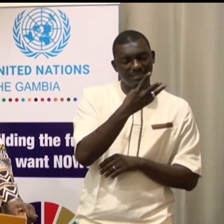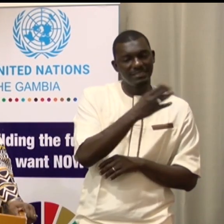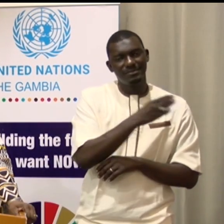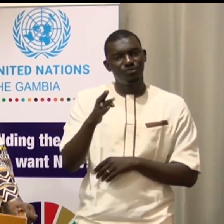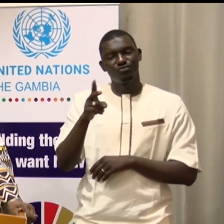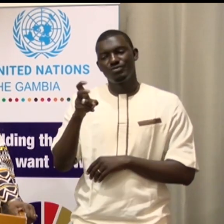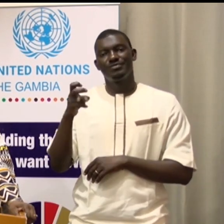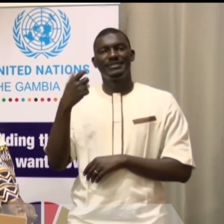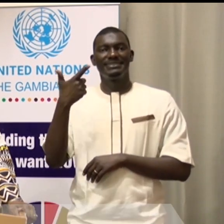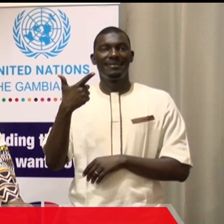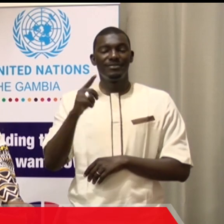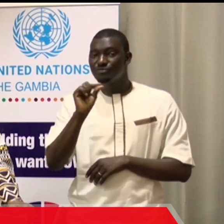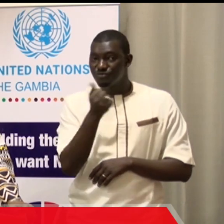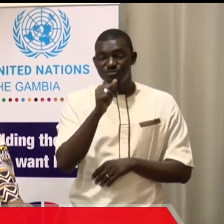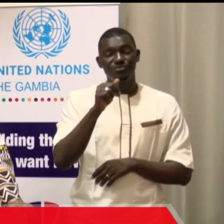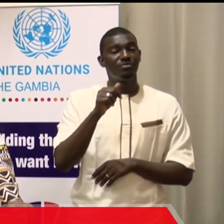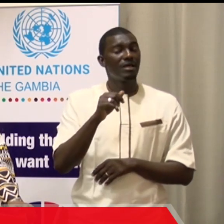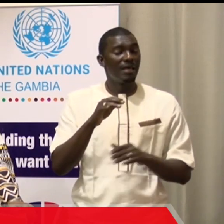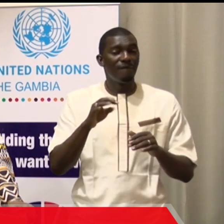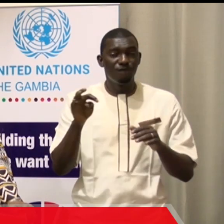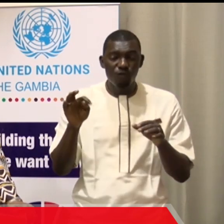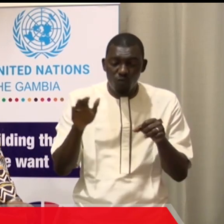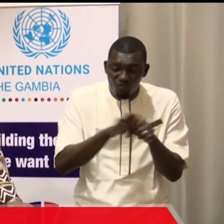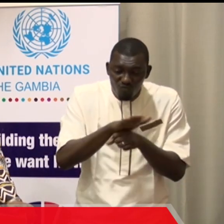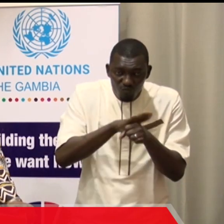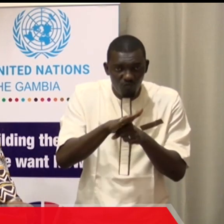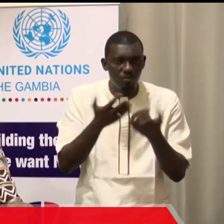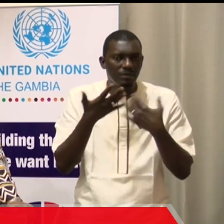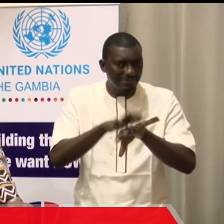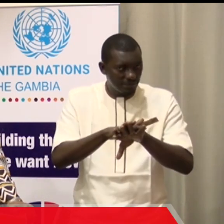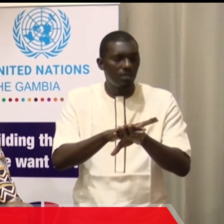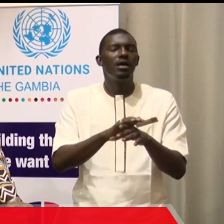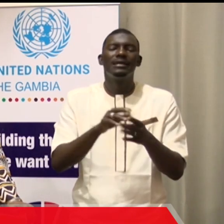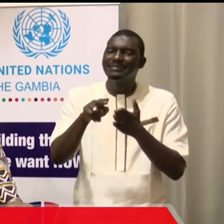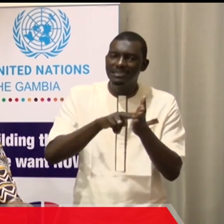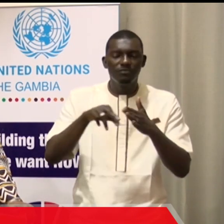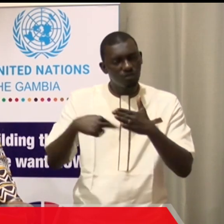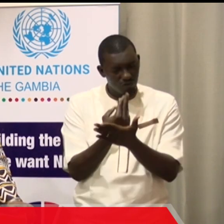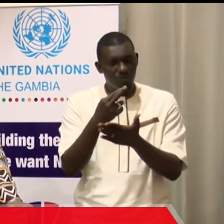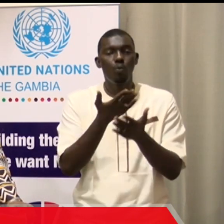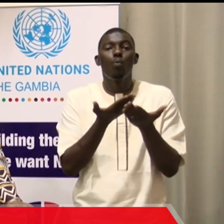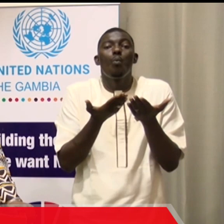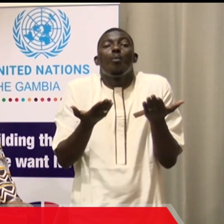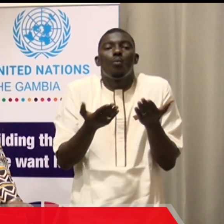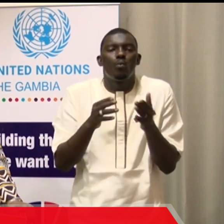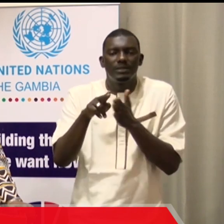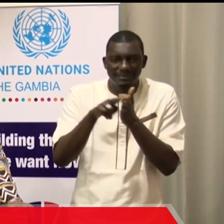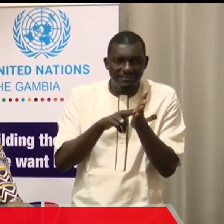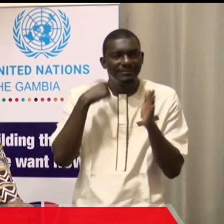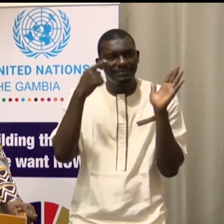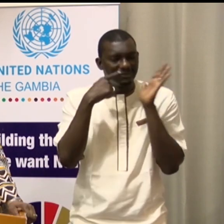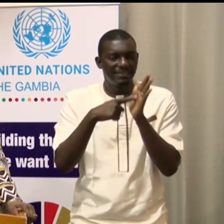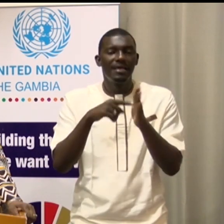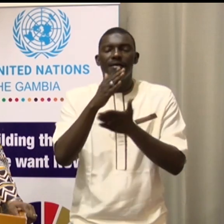new RFNDP has fully integrated the concepts and needs for recovery while recognizing the need to address medium